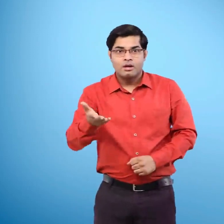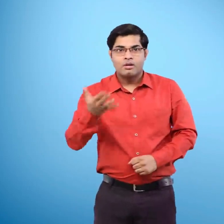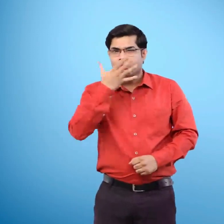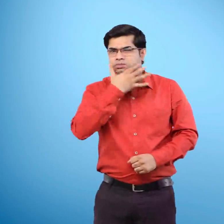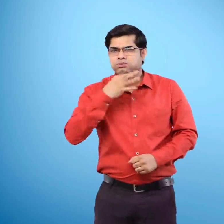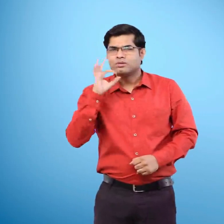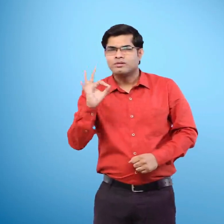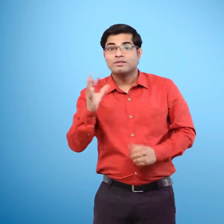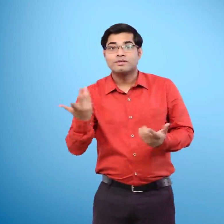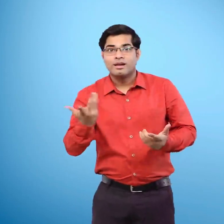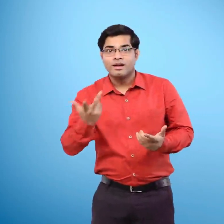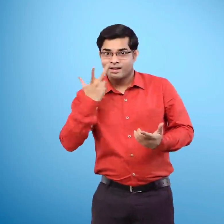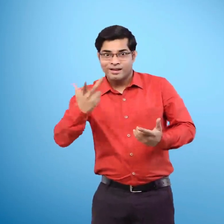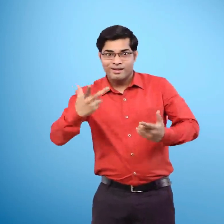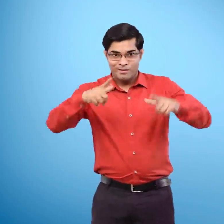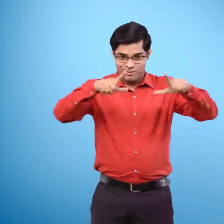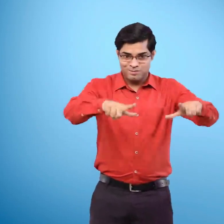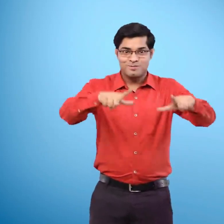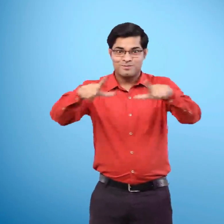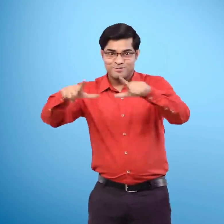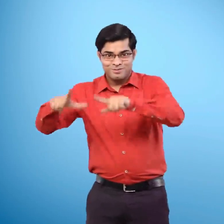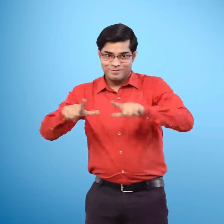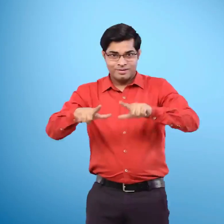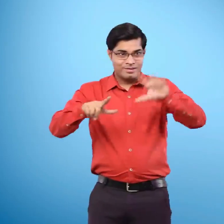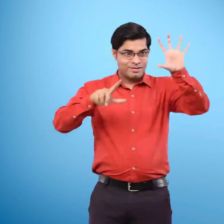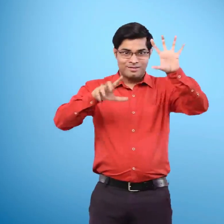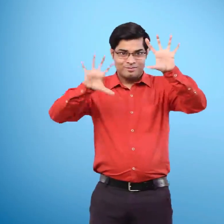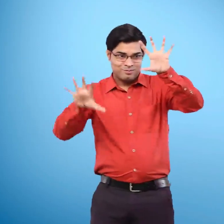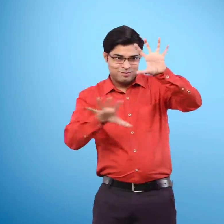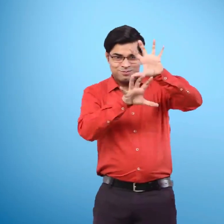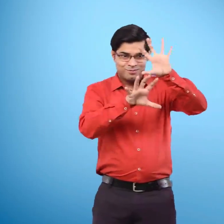arranged to make beautiful repetitive design on the pavement.